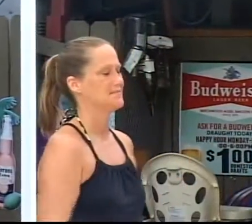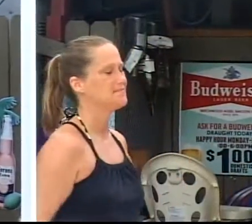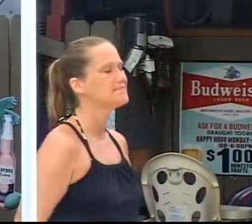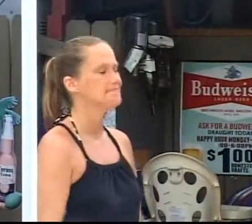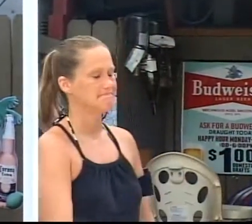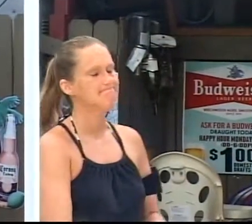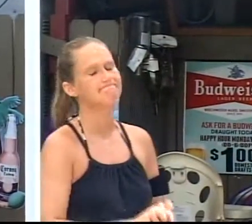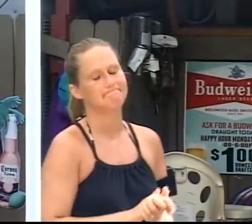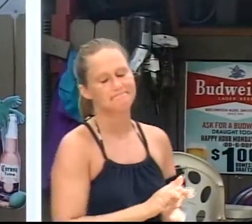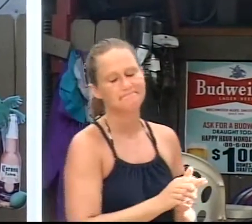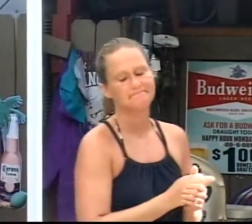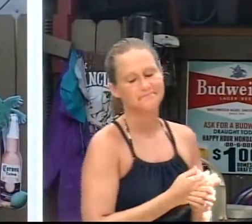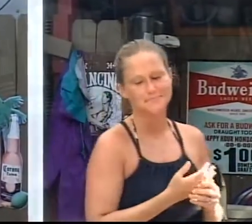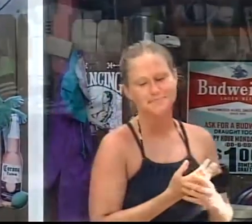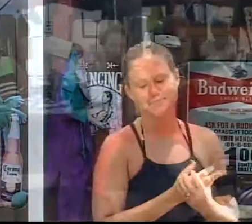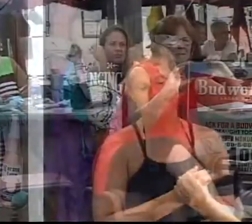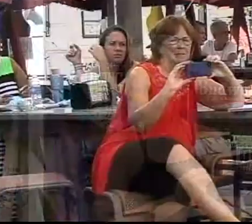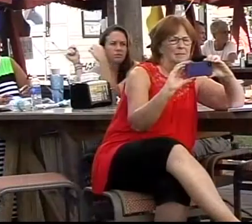that.